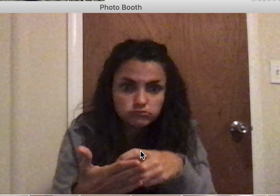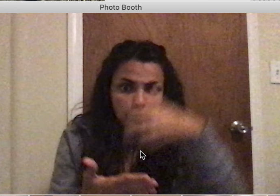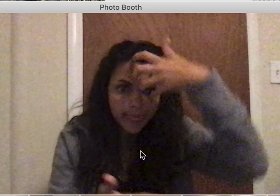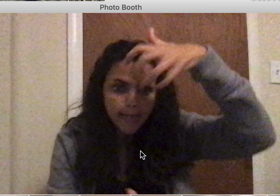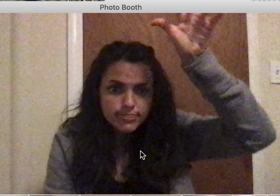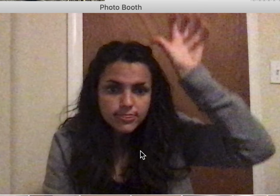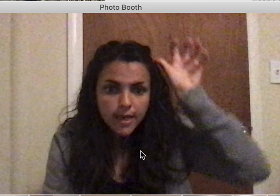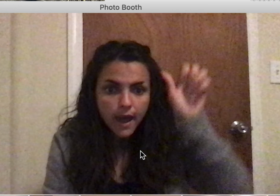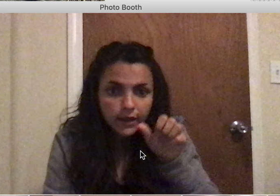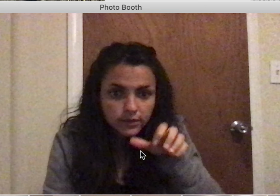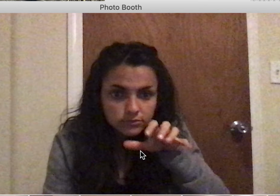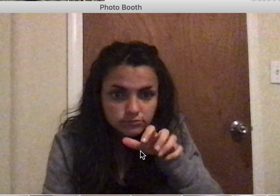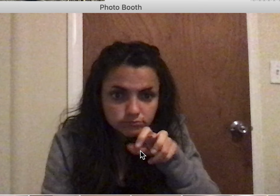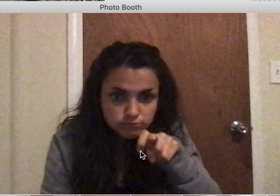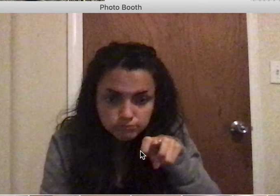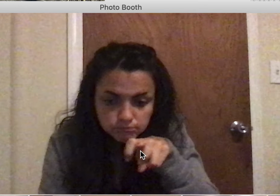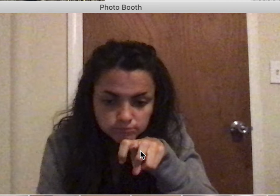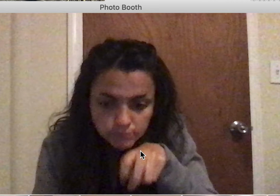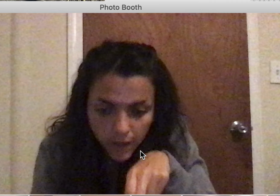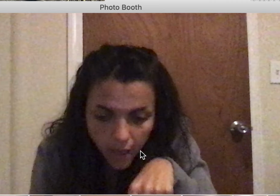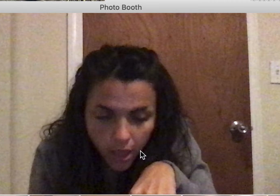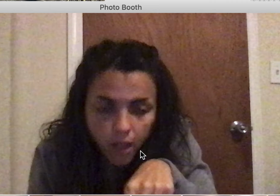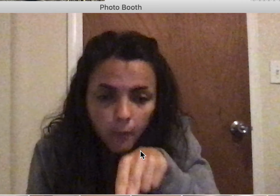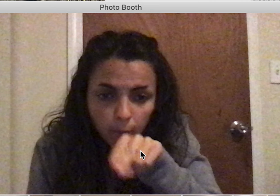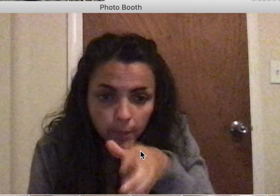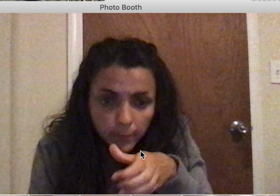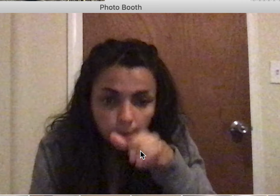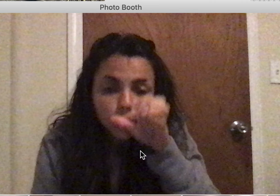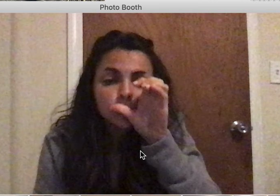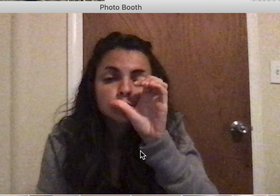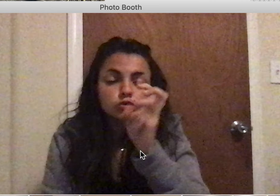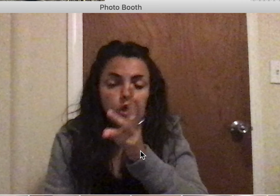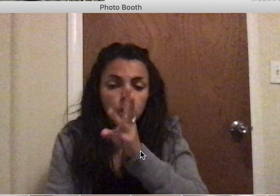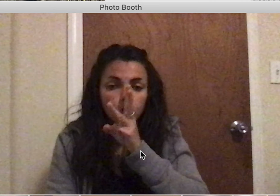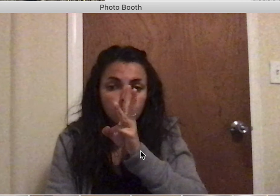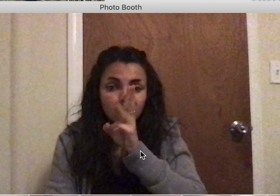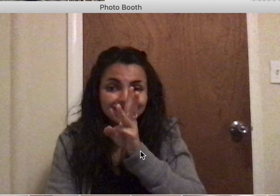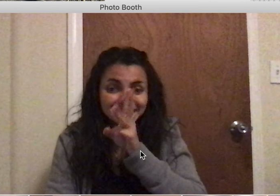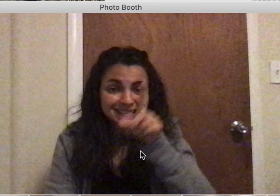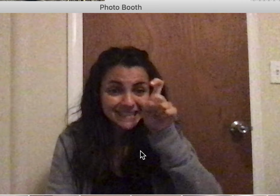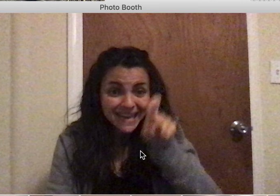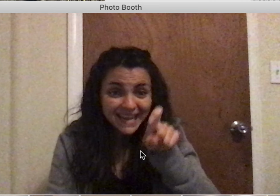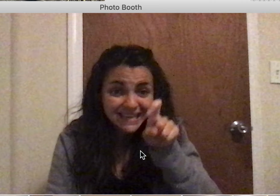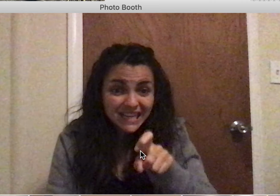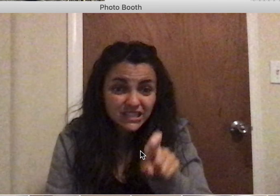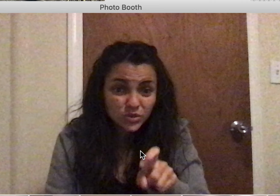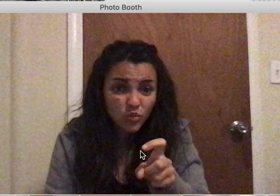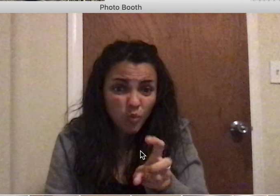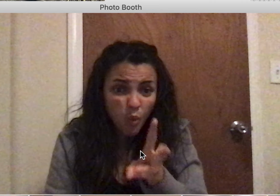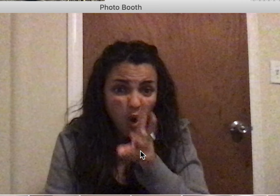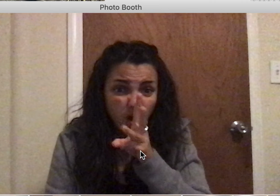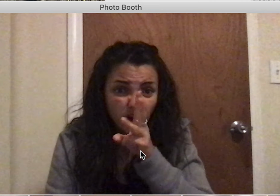water affect the lion? Well, the lion needs the water to drink. So if the water is contaminated, that can affect the